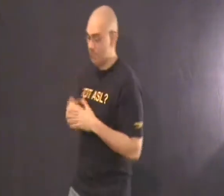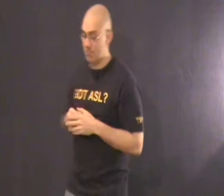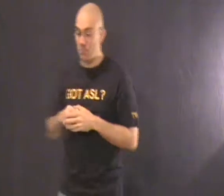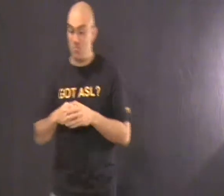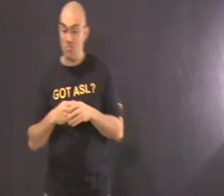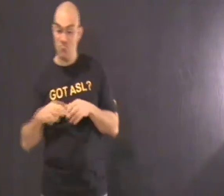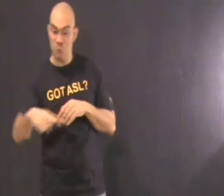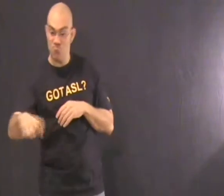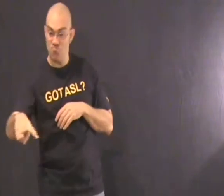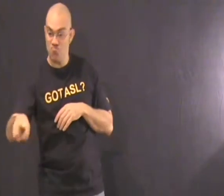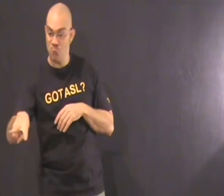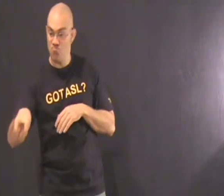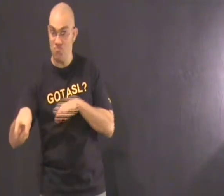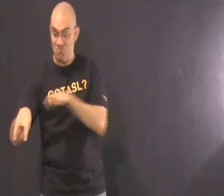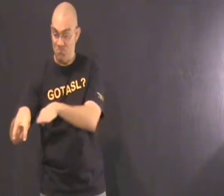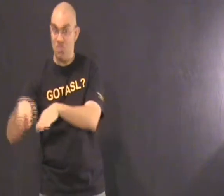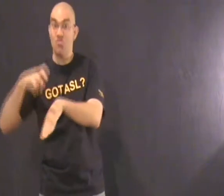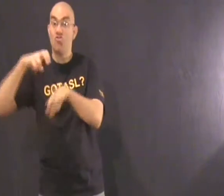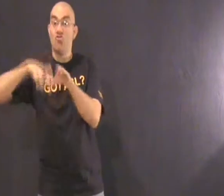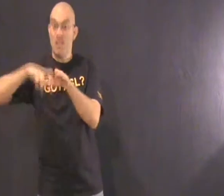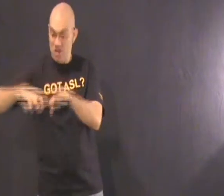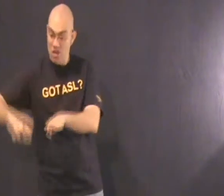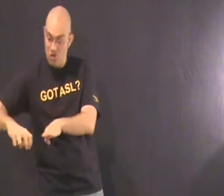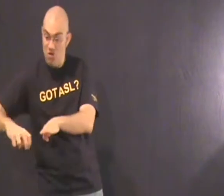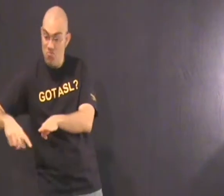And me and my mom are getting into it.